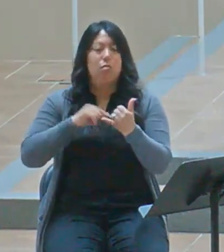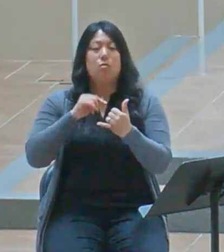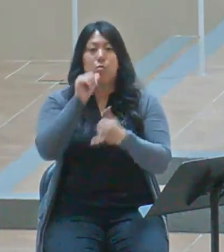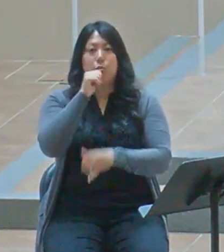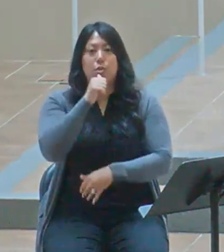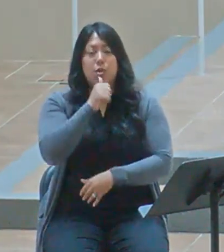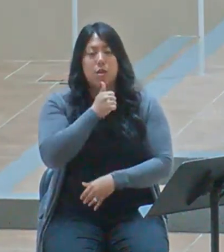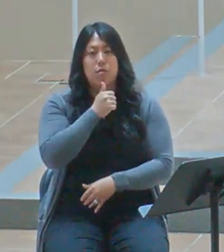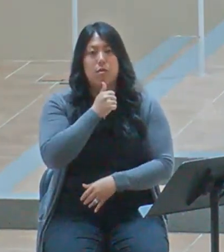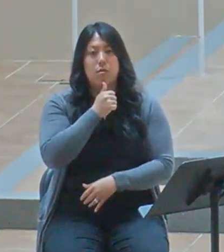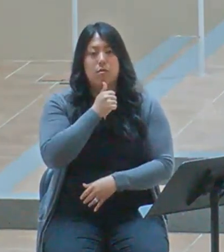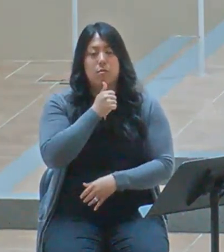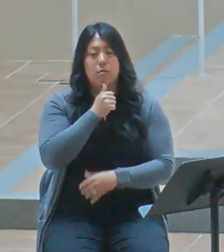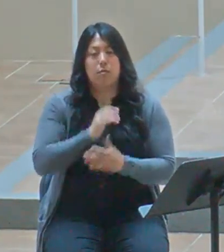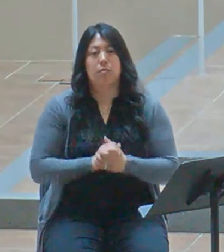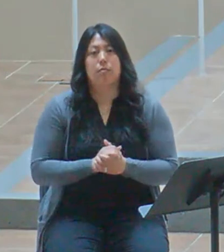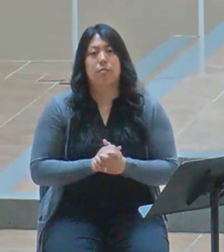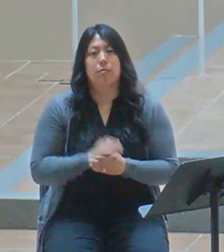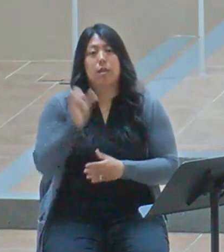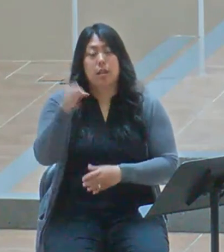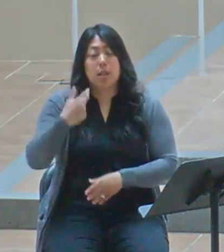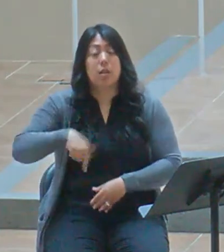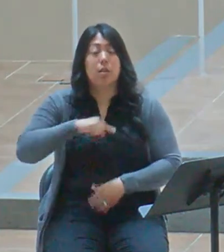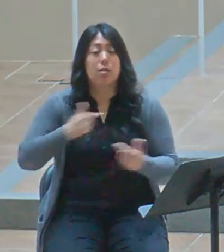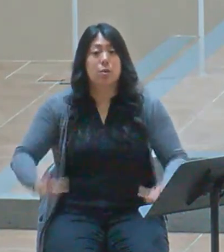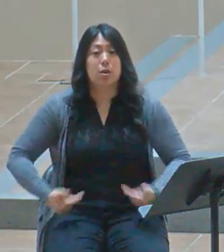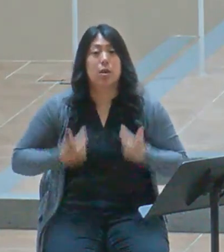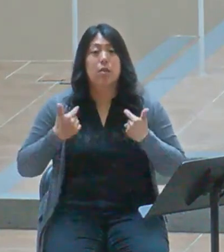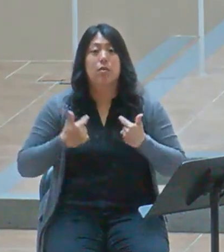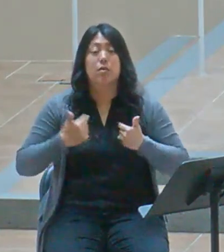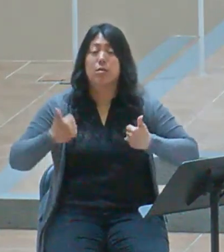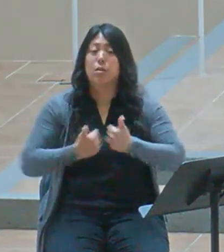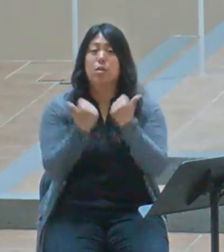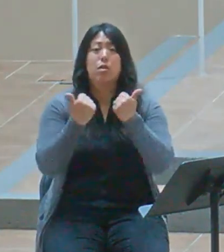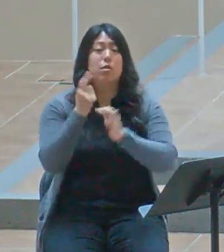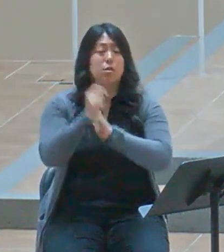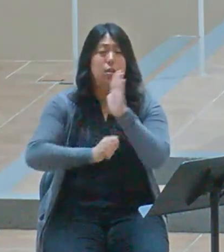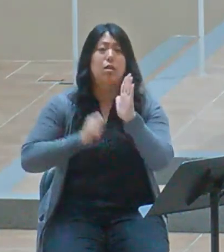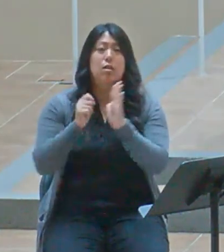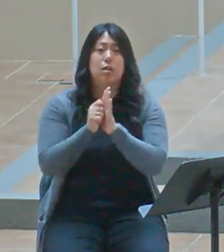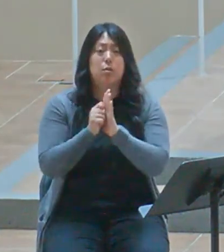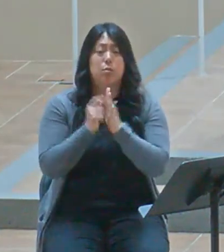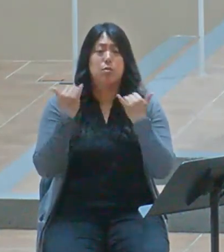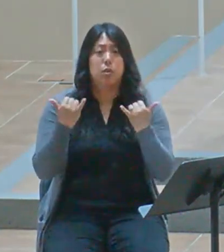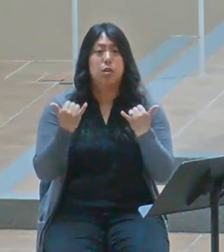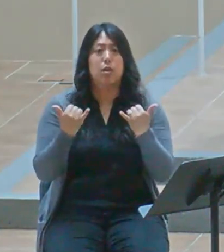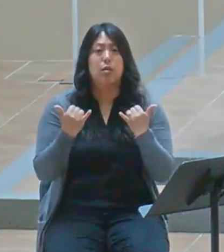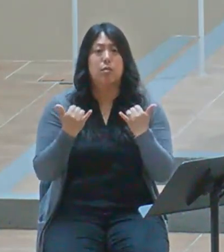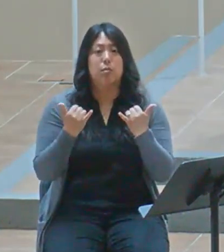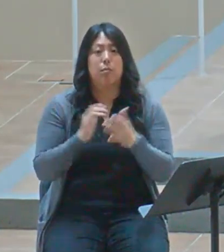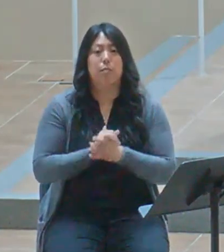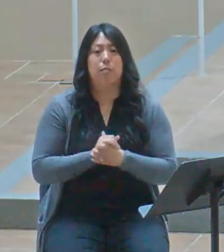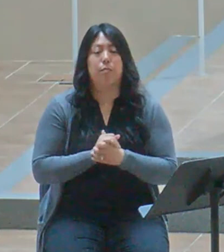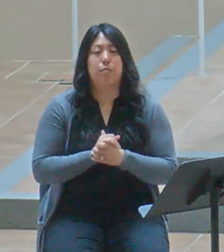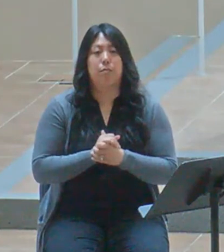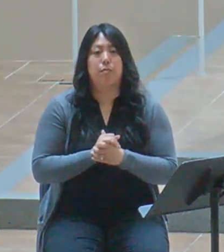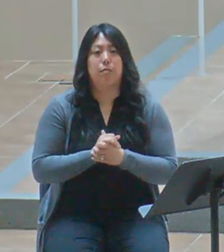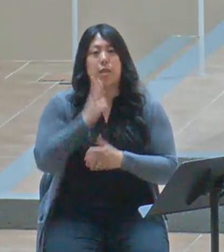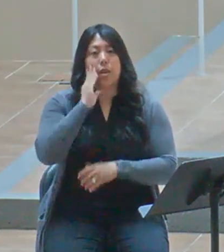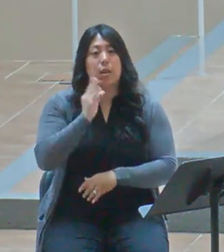not on the light. Yes, we are living in very challenging times, traveling our